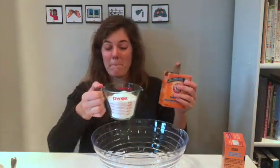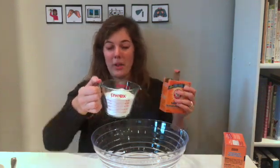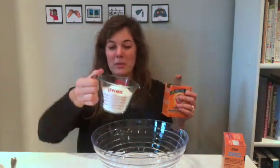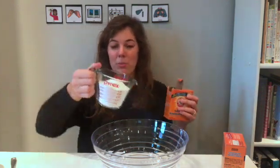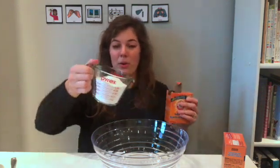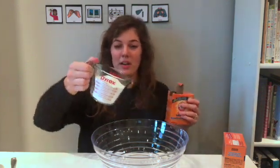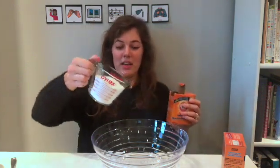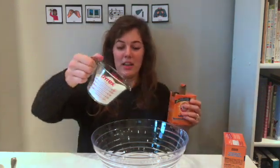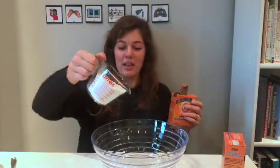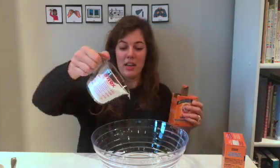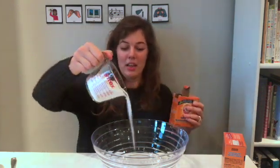Pour it